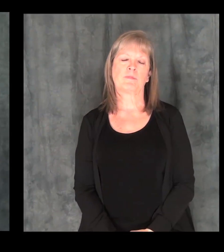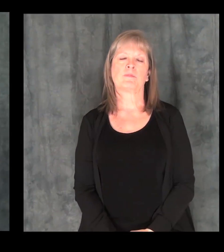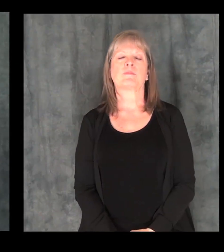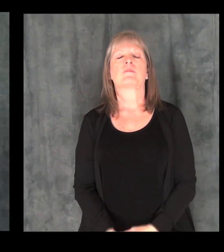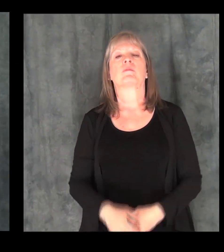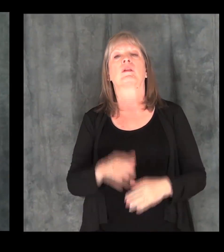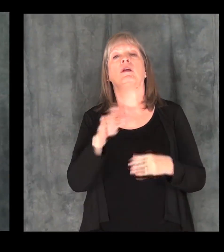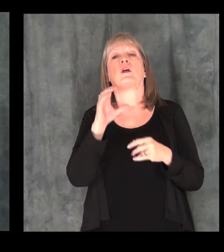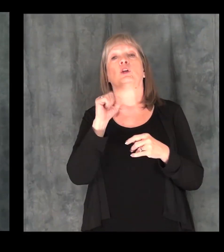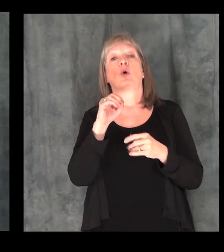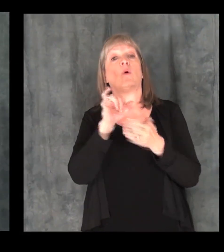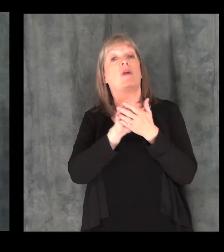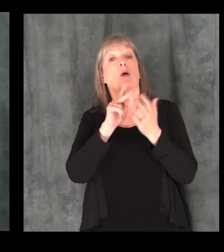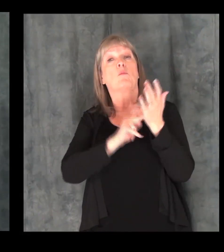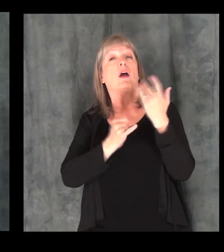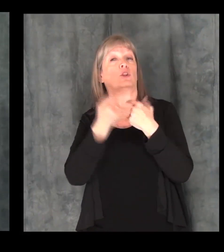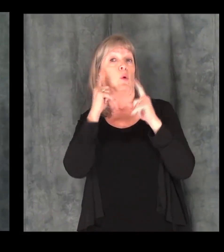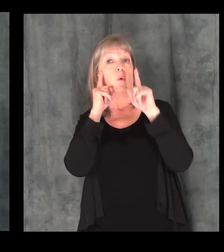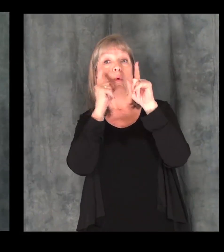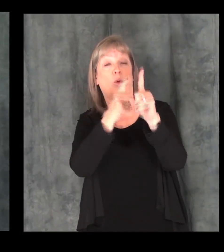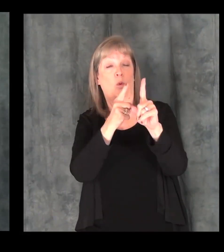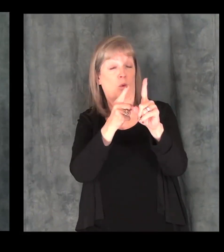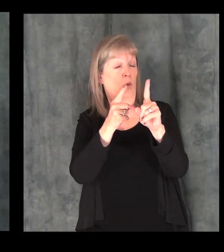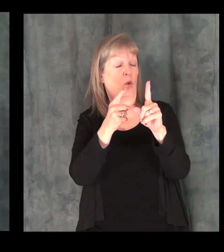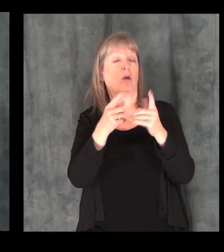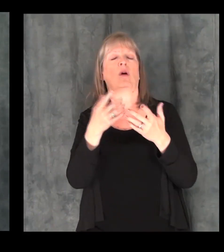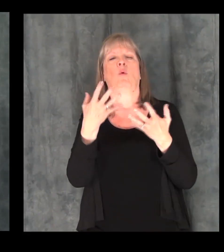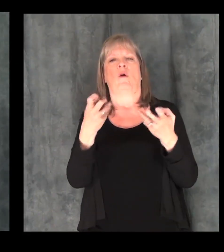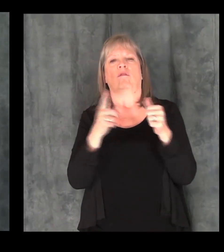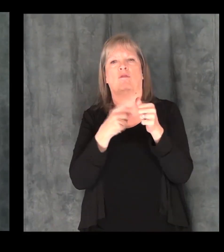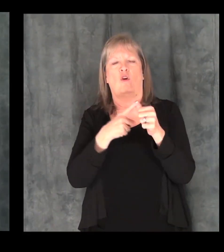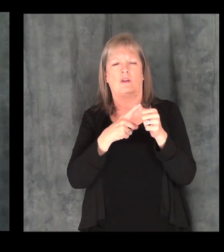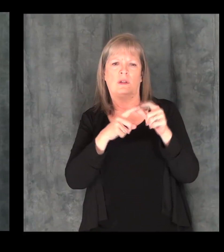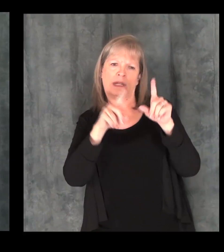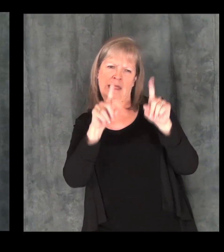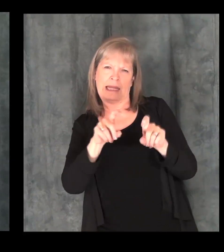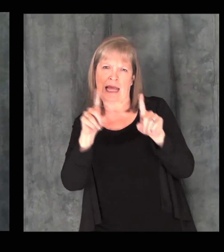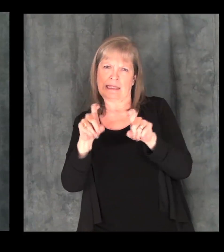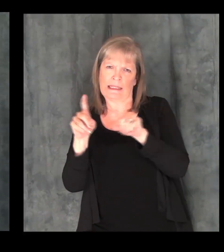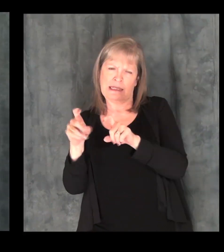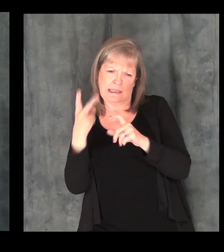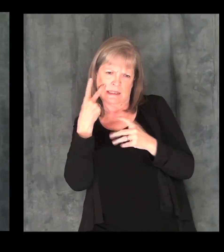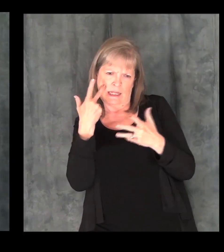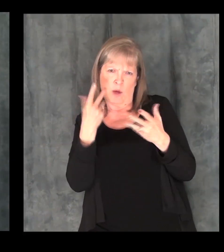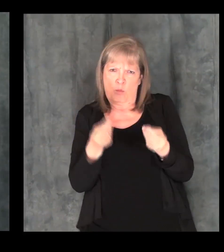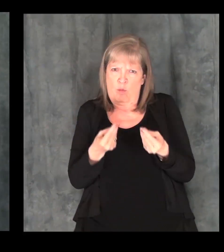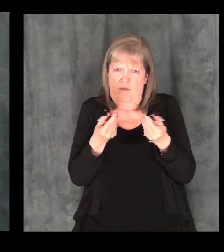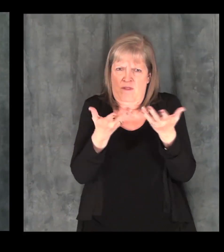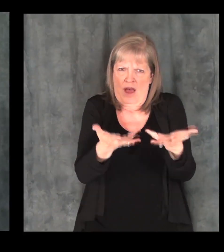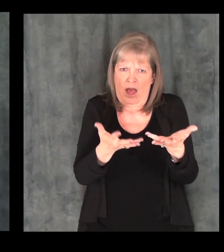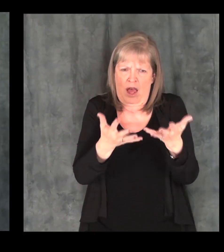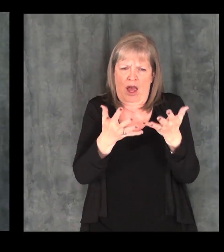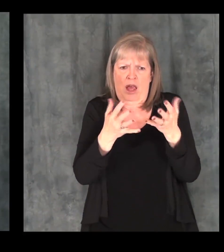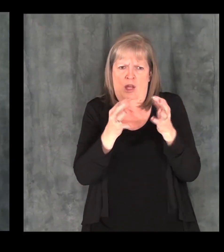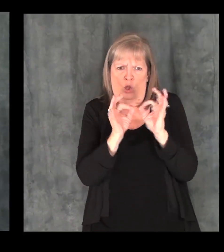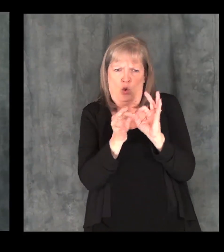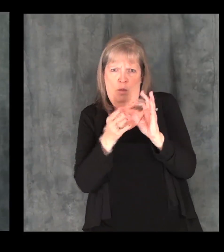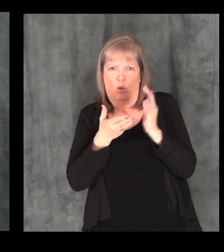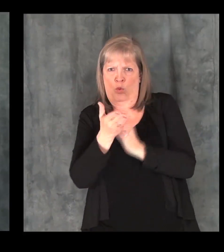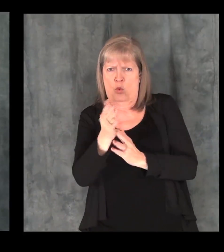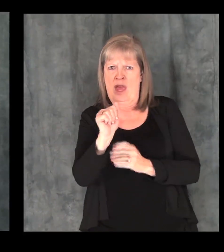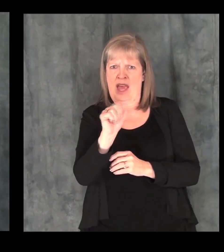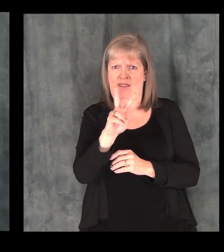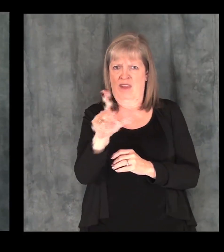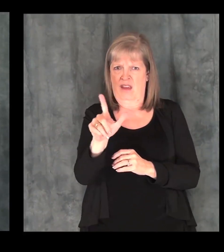So the goal of the project was to, first of all, test the provision of sign language interpreting through this AVL